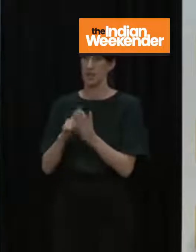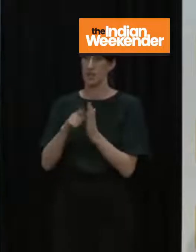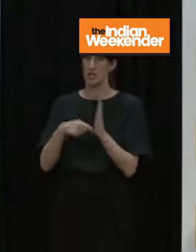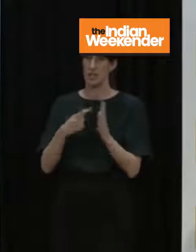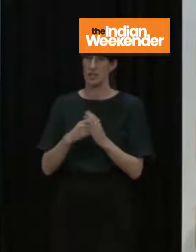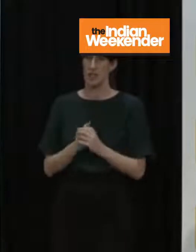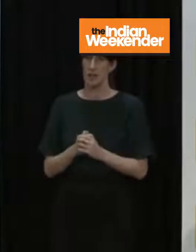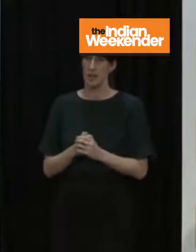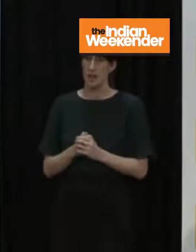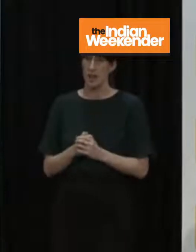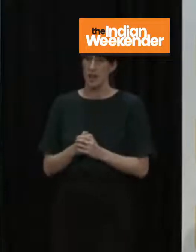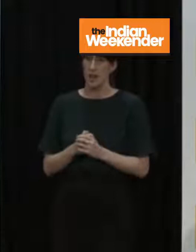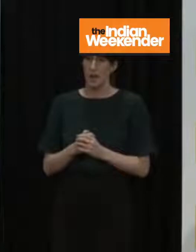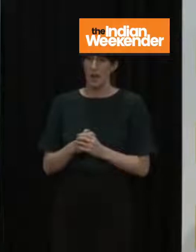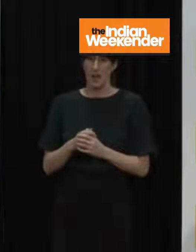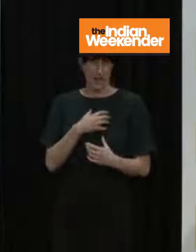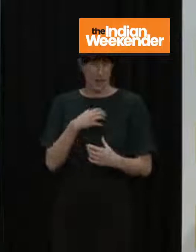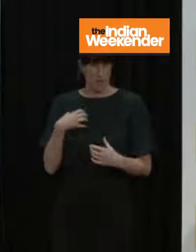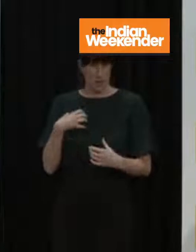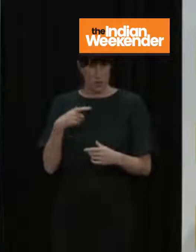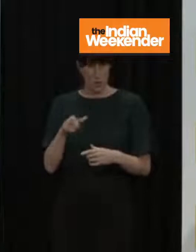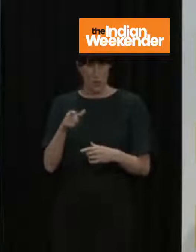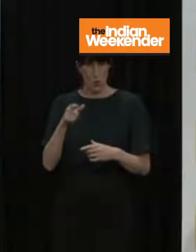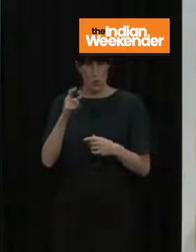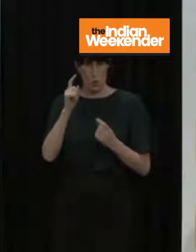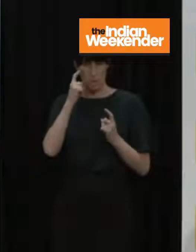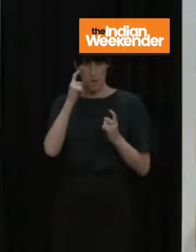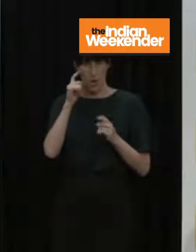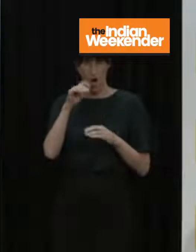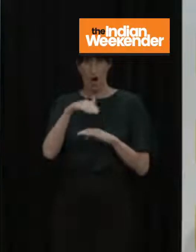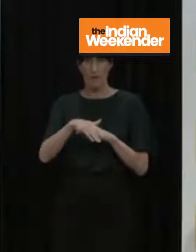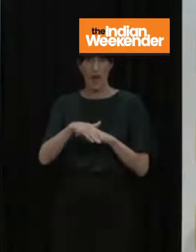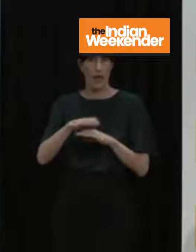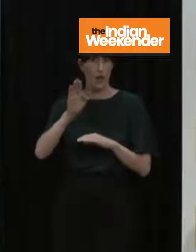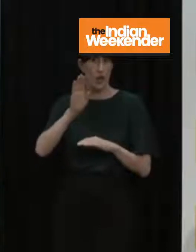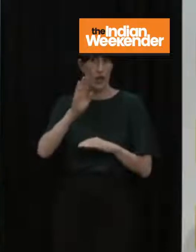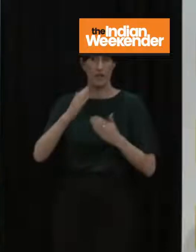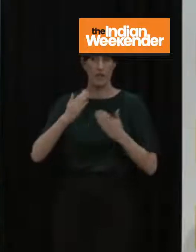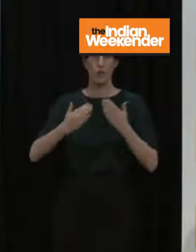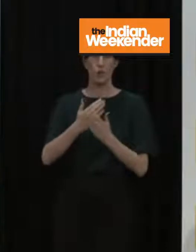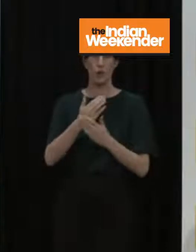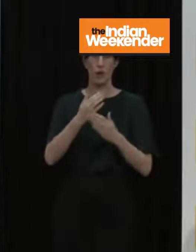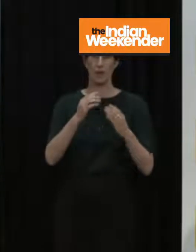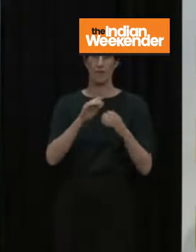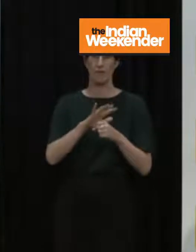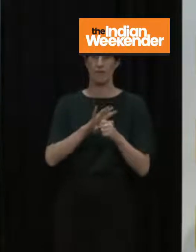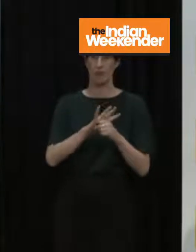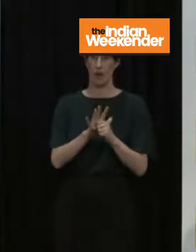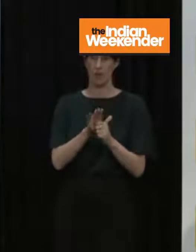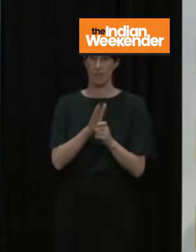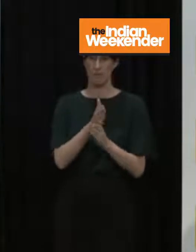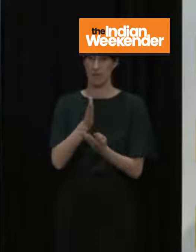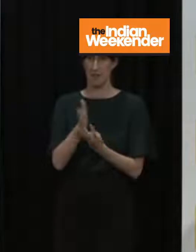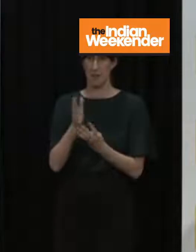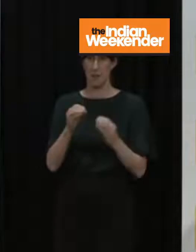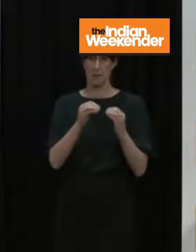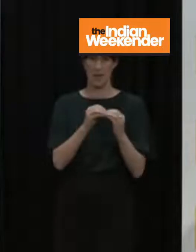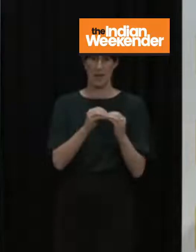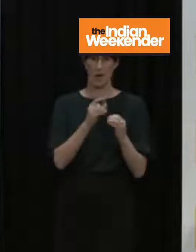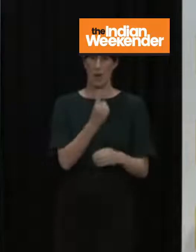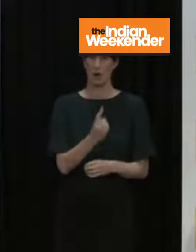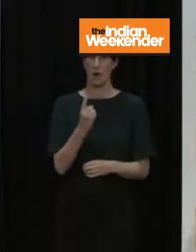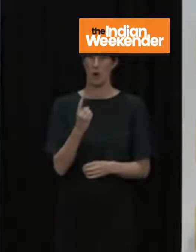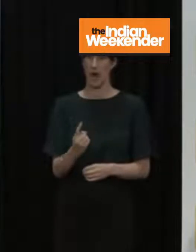government of the reports about the new heavily mutated virus variant B11529 that